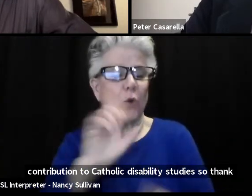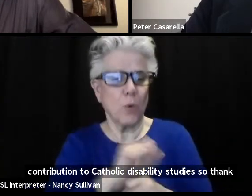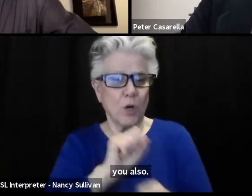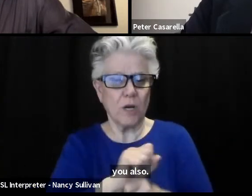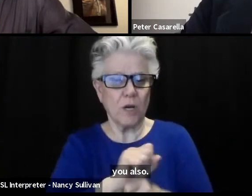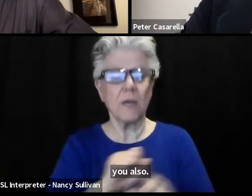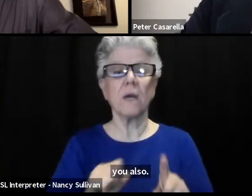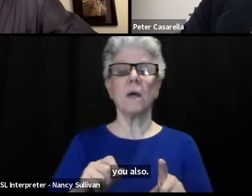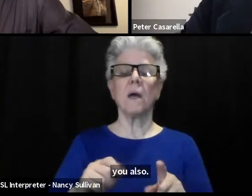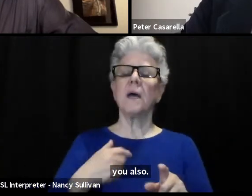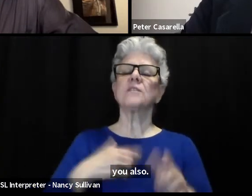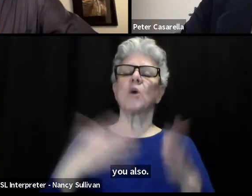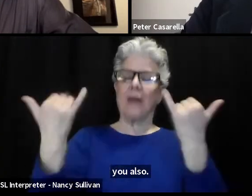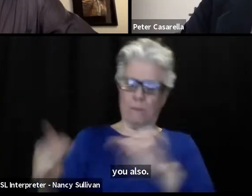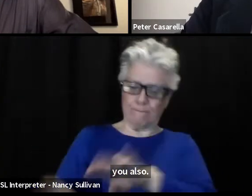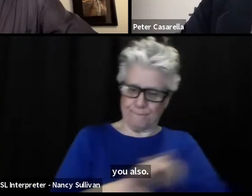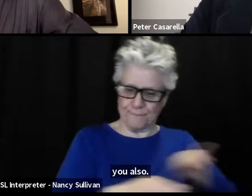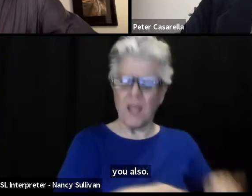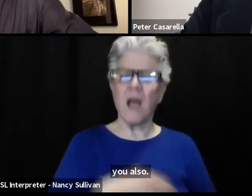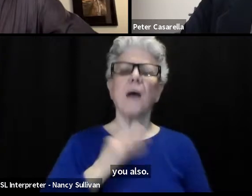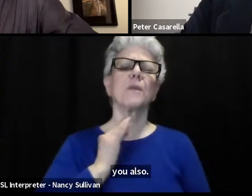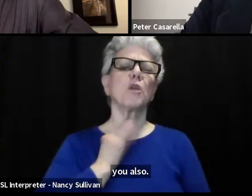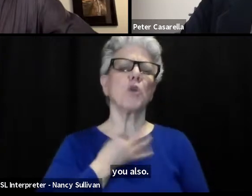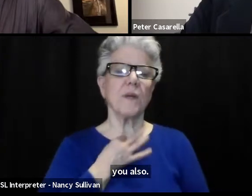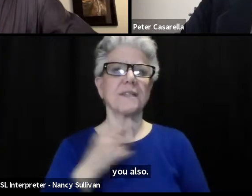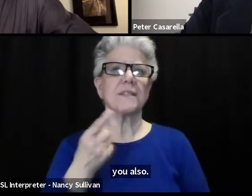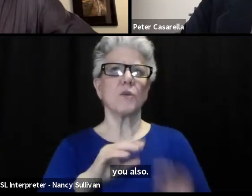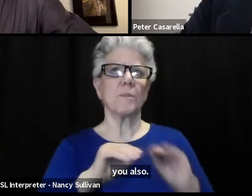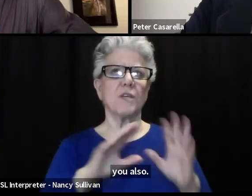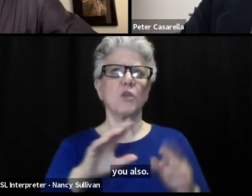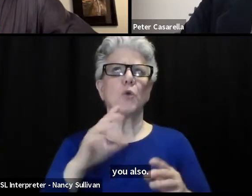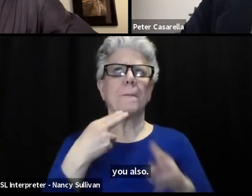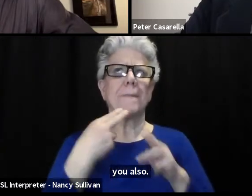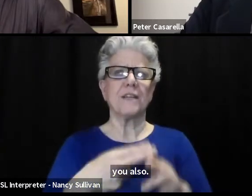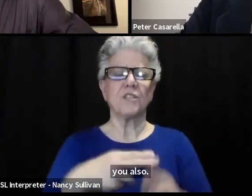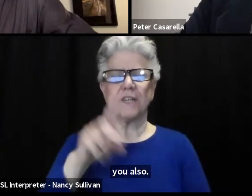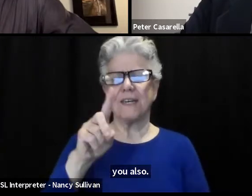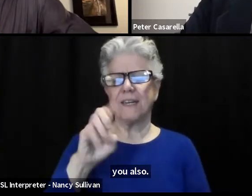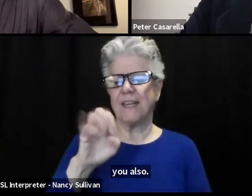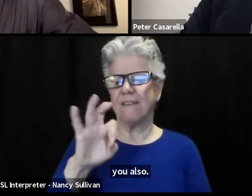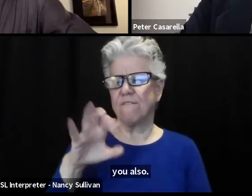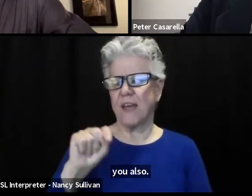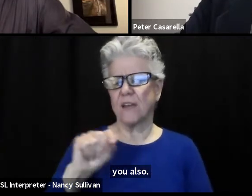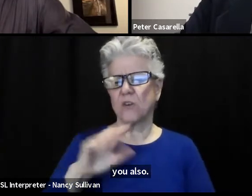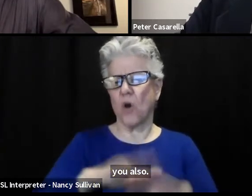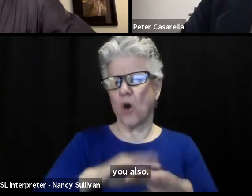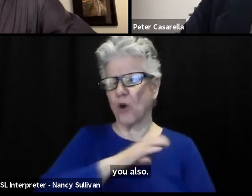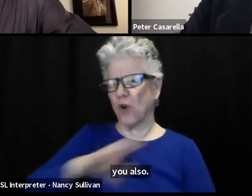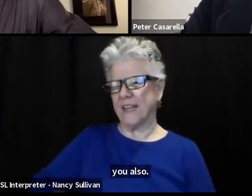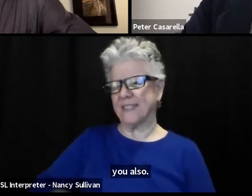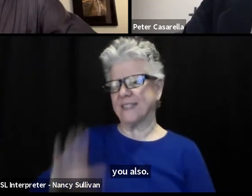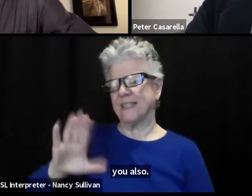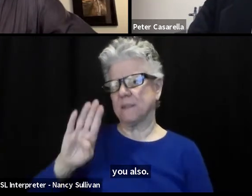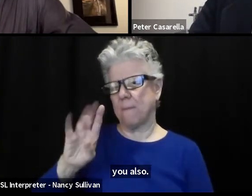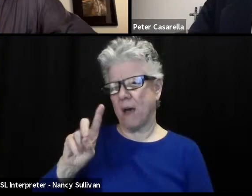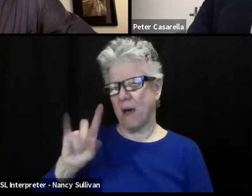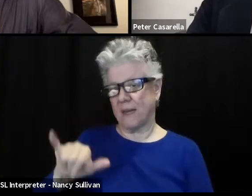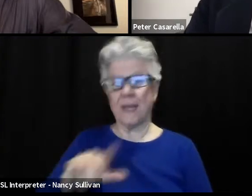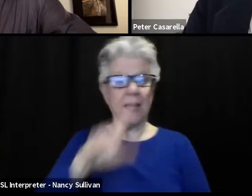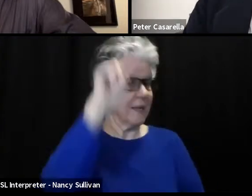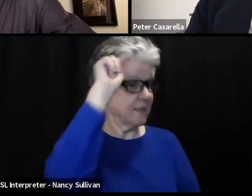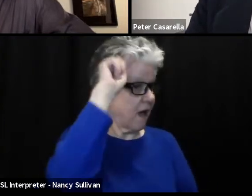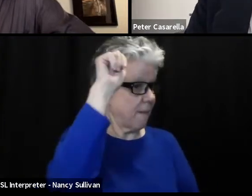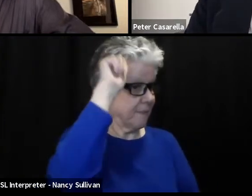was wondering if you could clarify, you mentioned defect on Christ's body, which Aquinas also mentions in